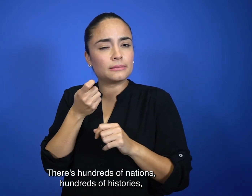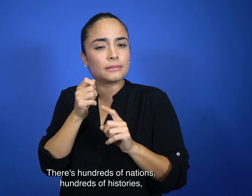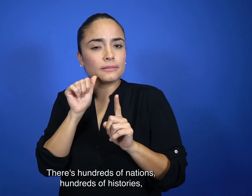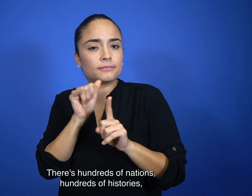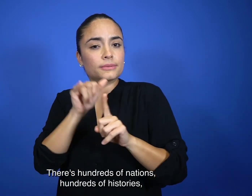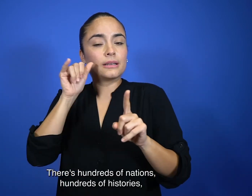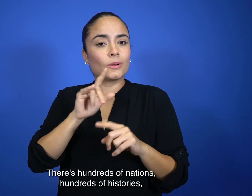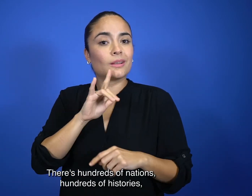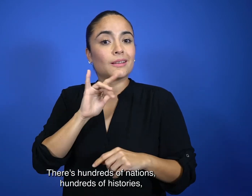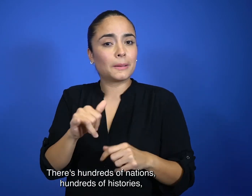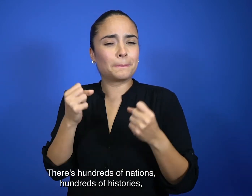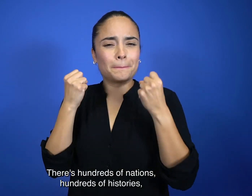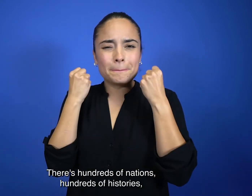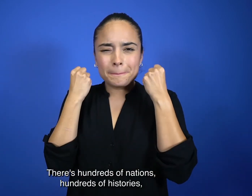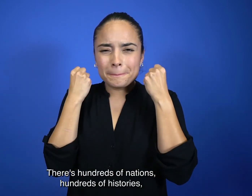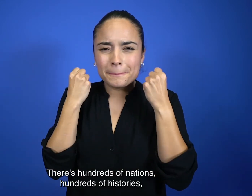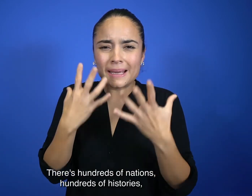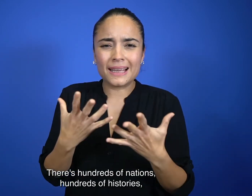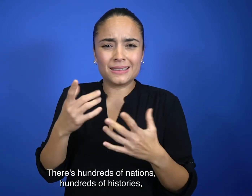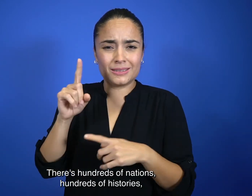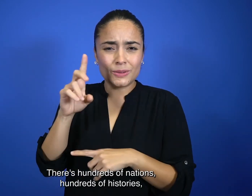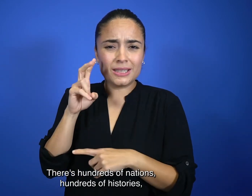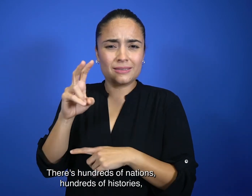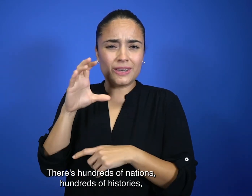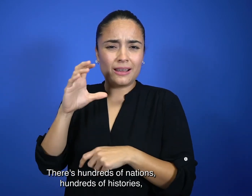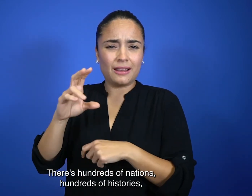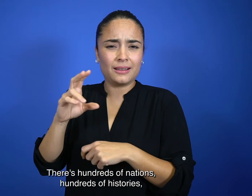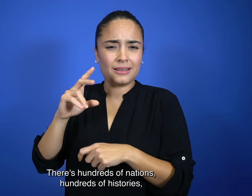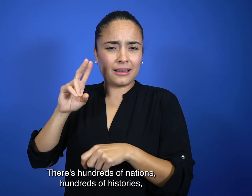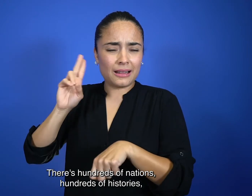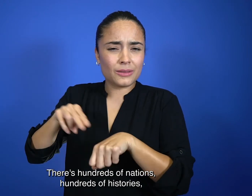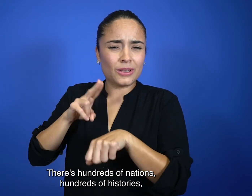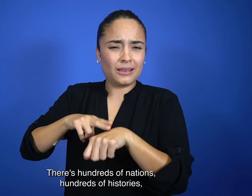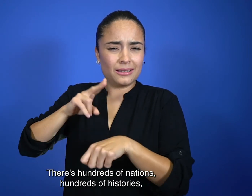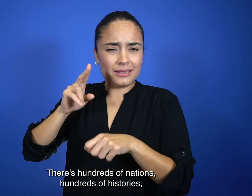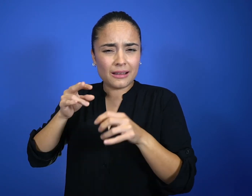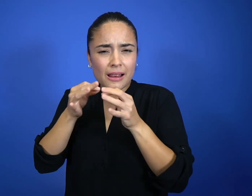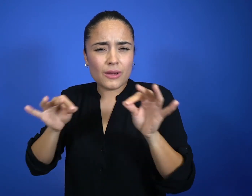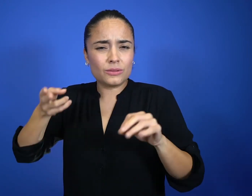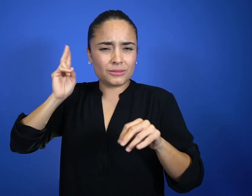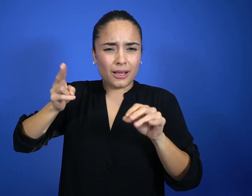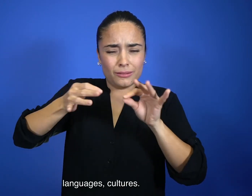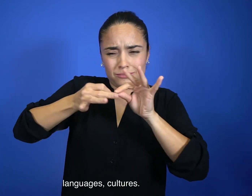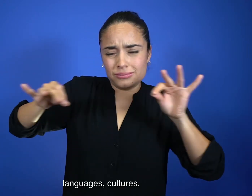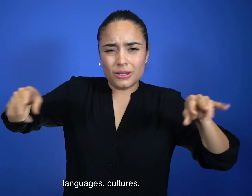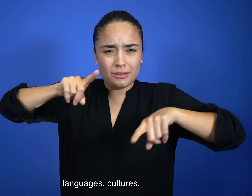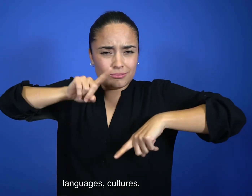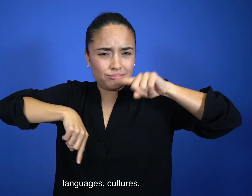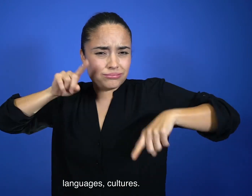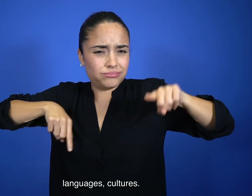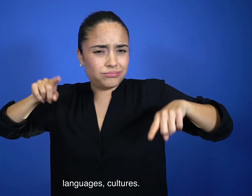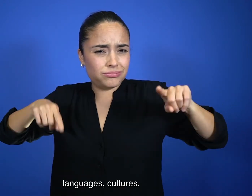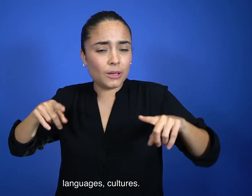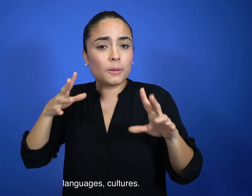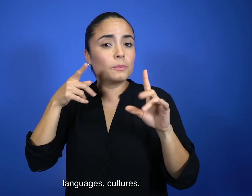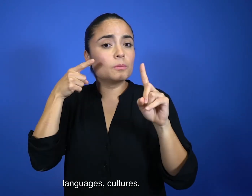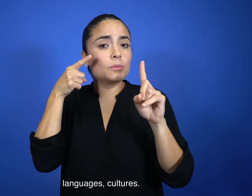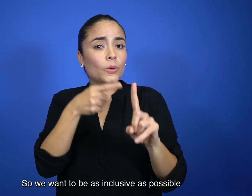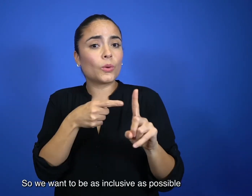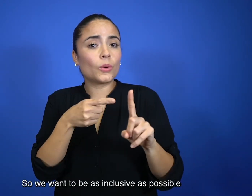There's hundreds of nations, hundreds of histories, languages, cultures. So we